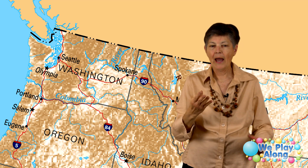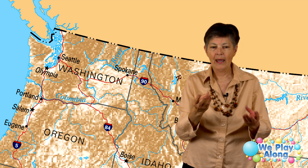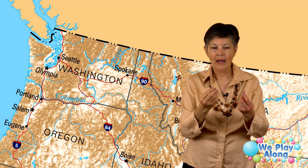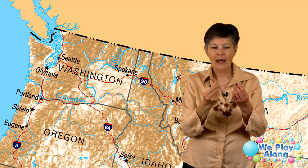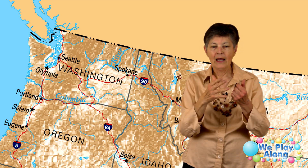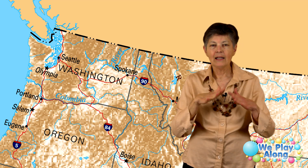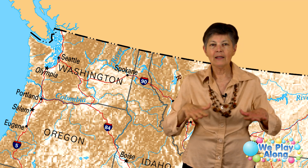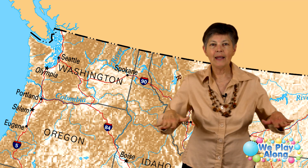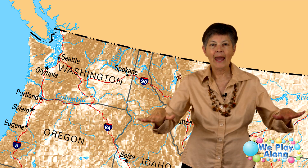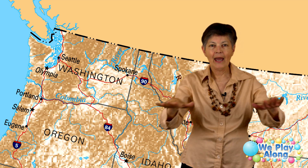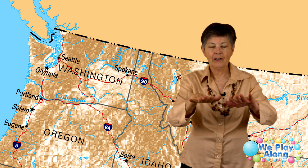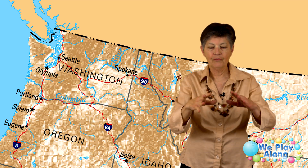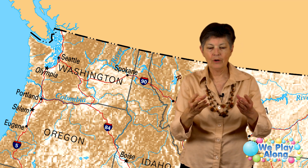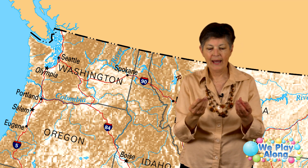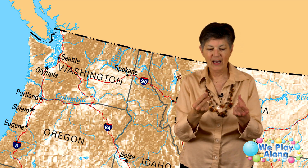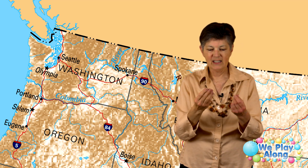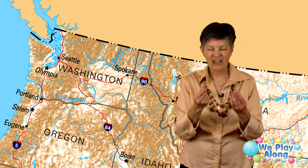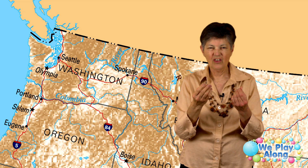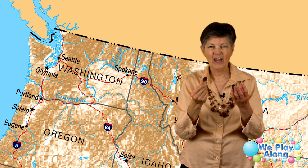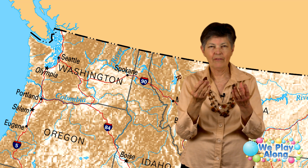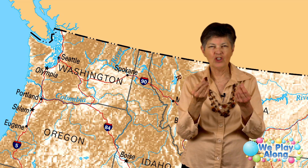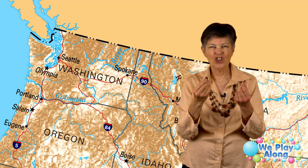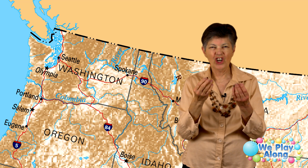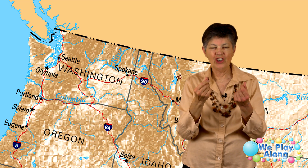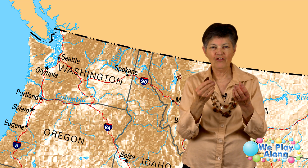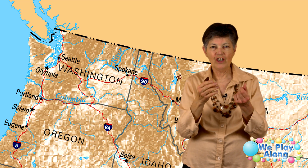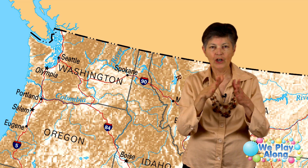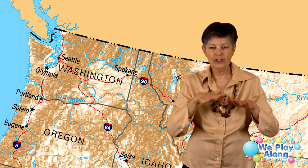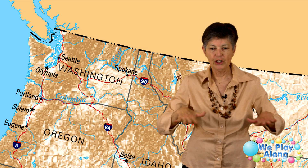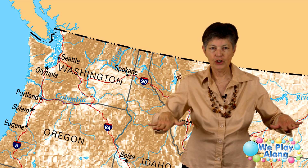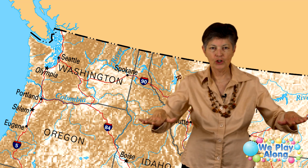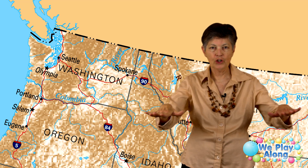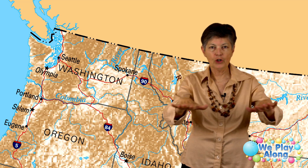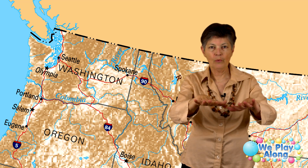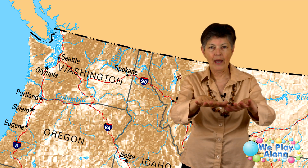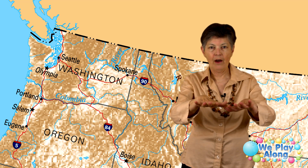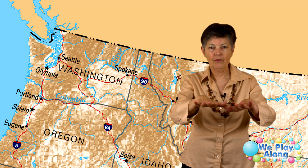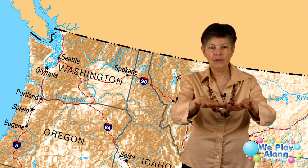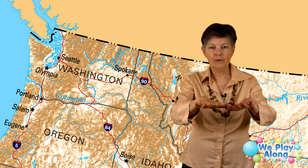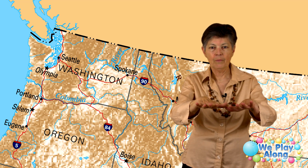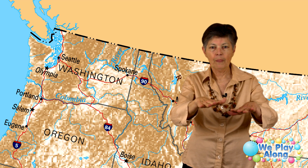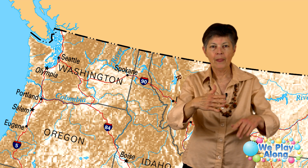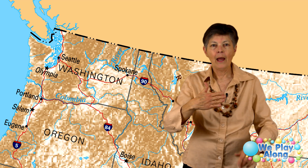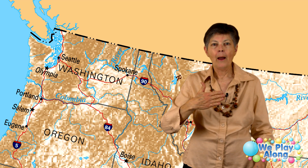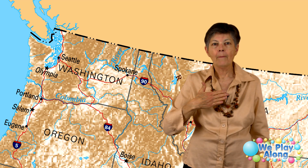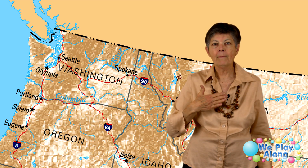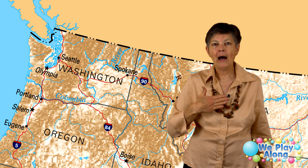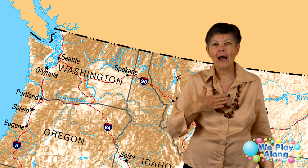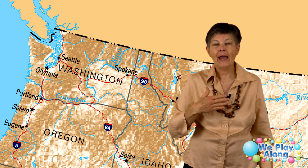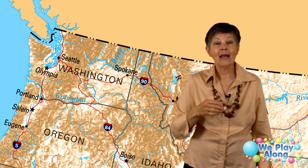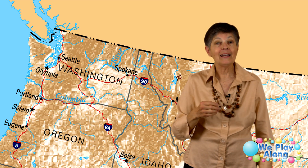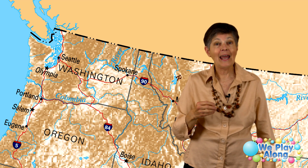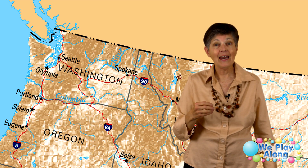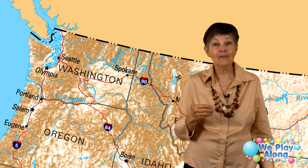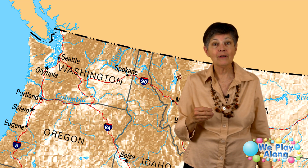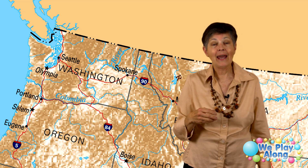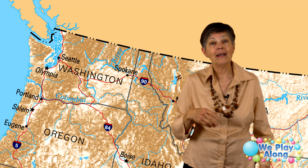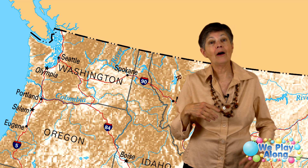my land. And for land, it's like you have dirt on your fingers and you circle it around. My native land. Now,